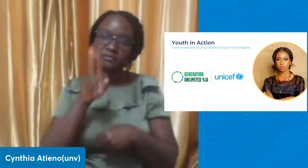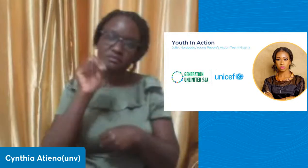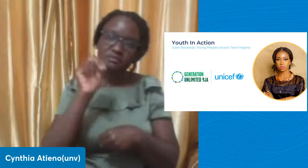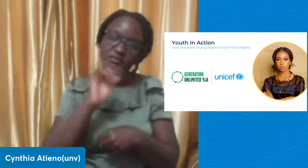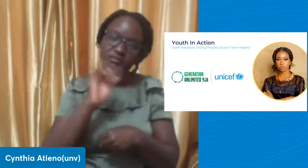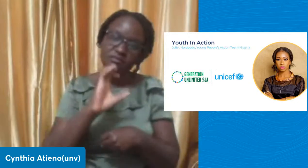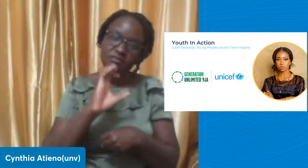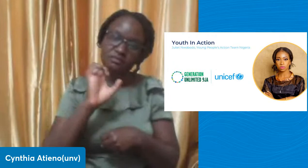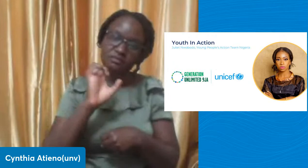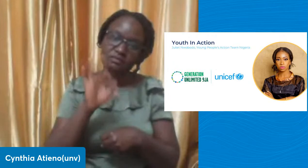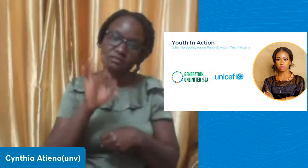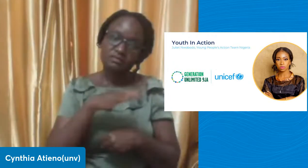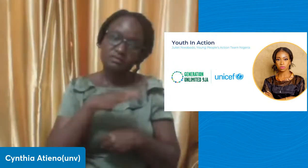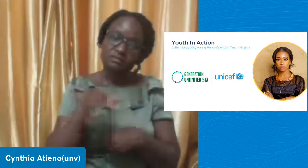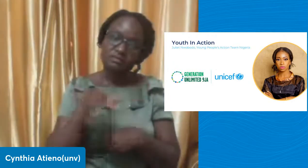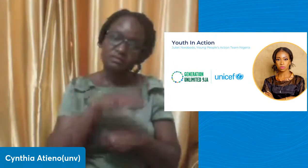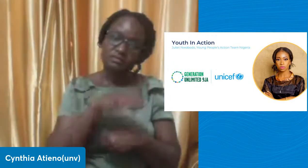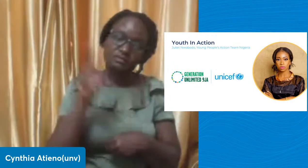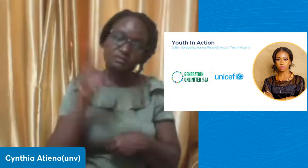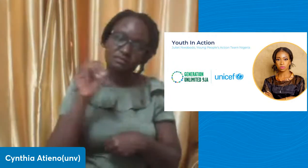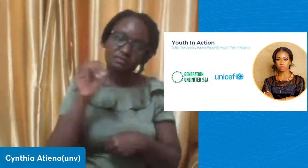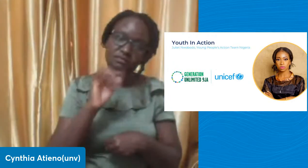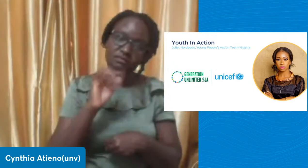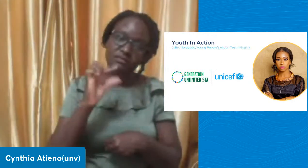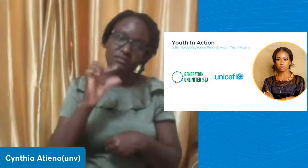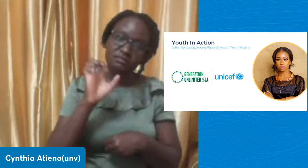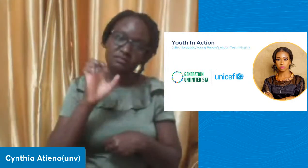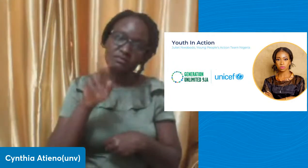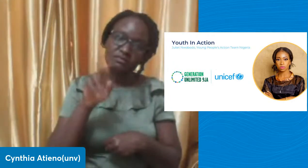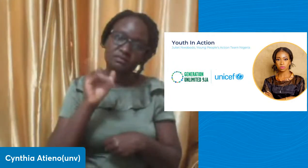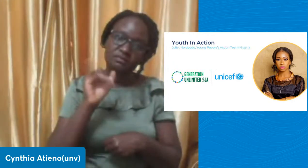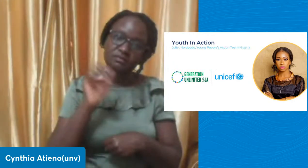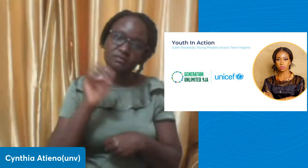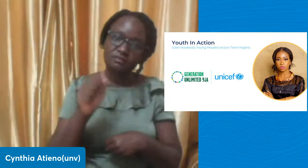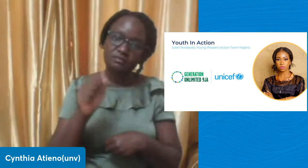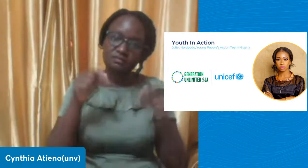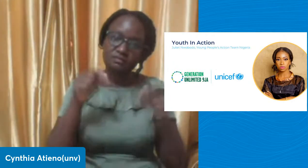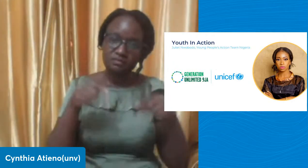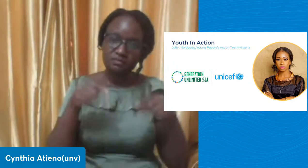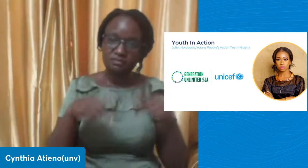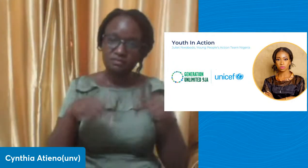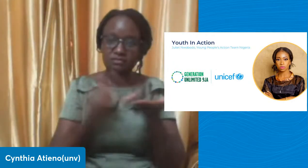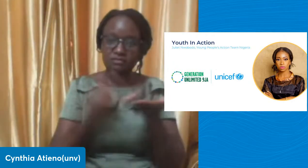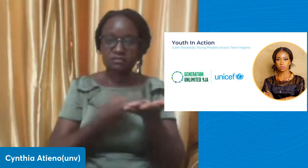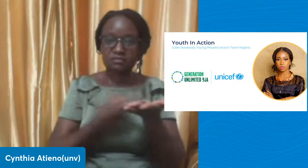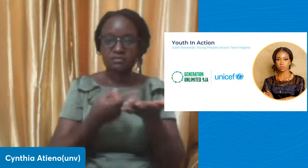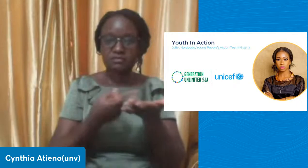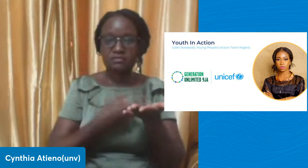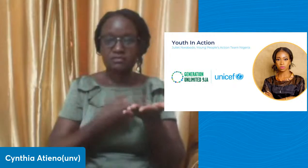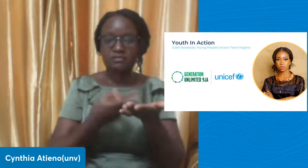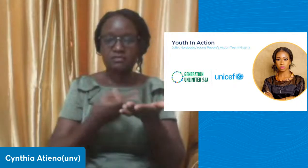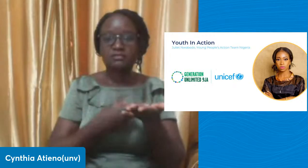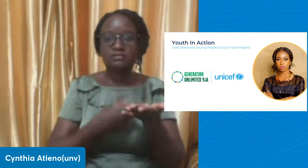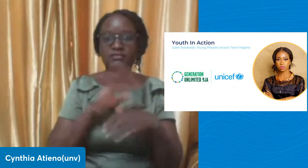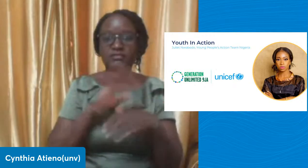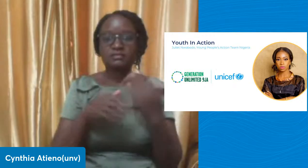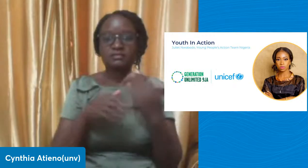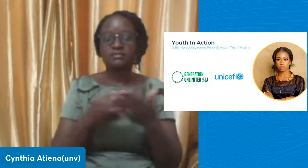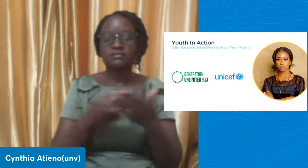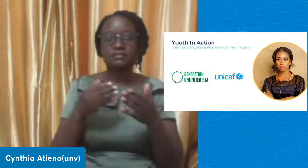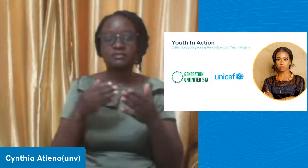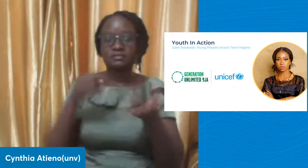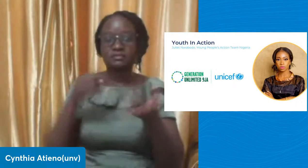talking about volunteering and also promoting inclusion. And this is from a young person's perspective, especially for